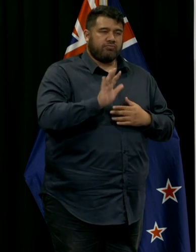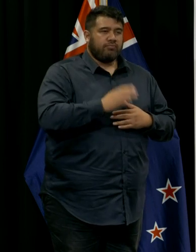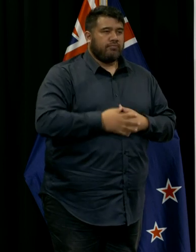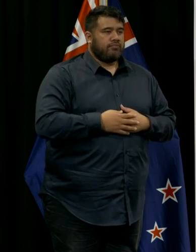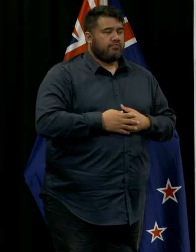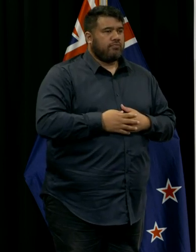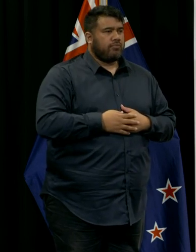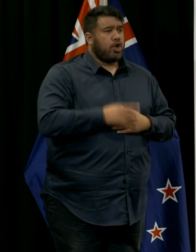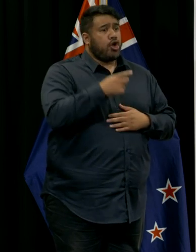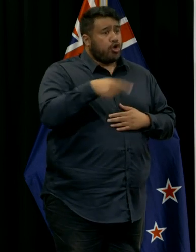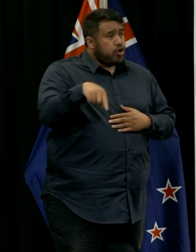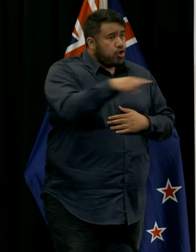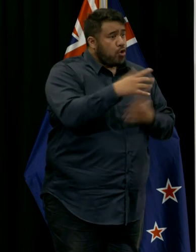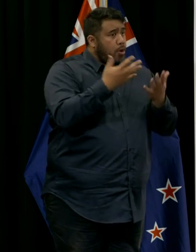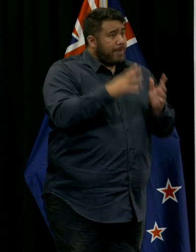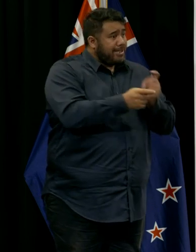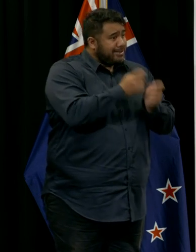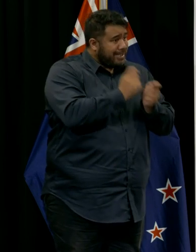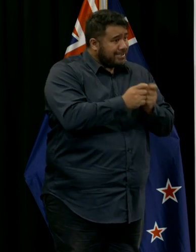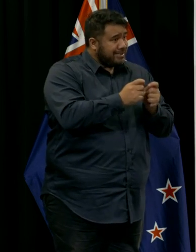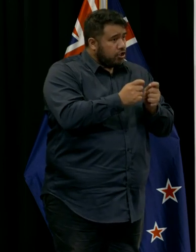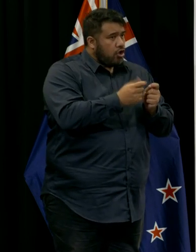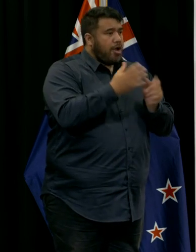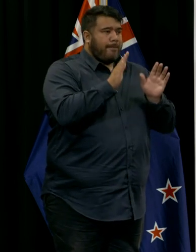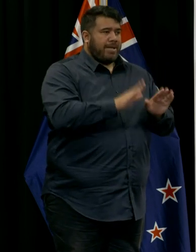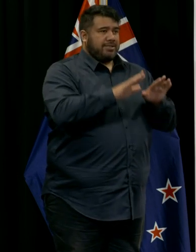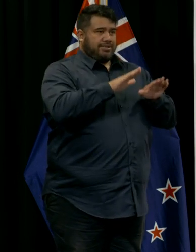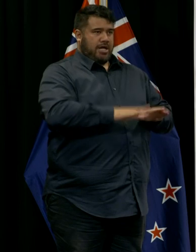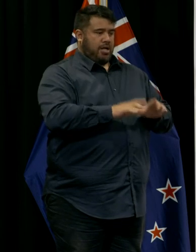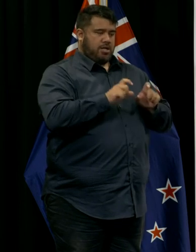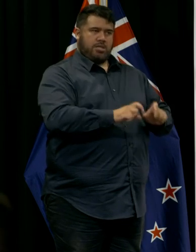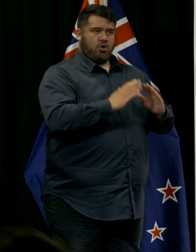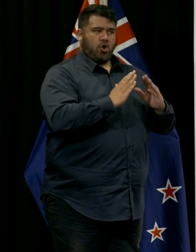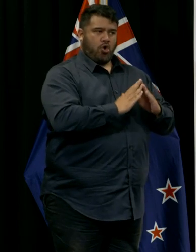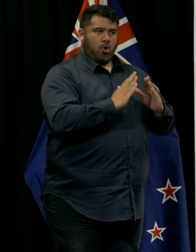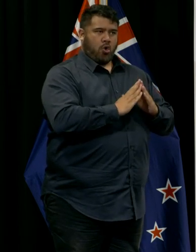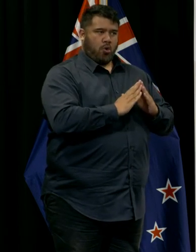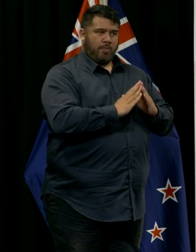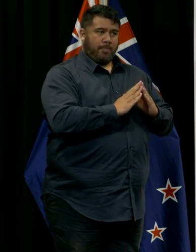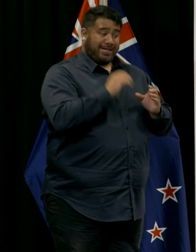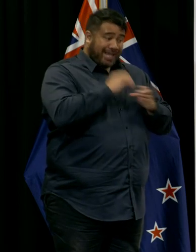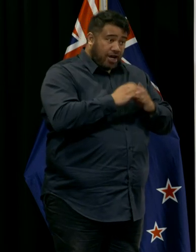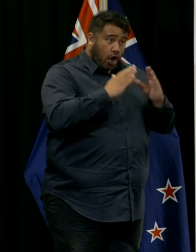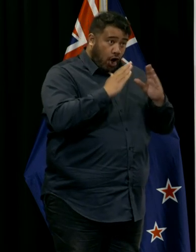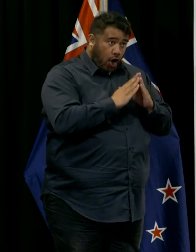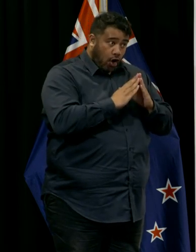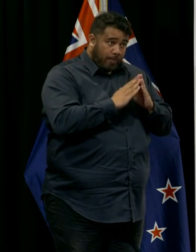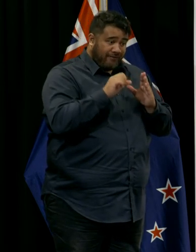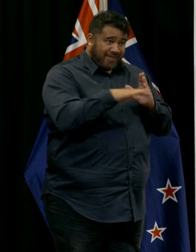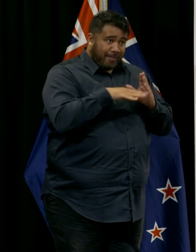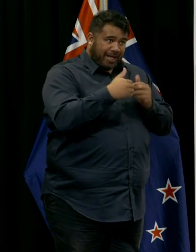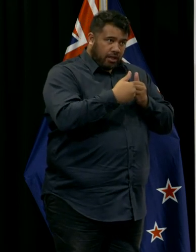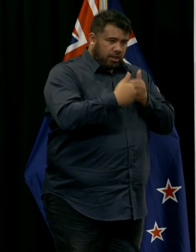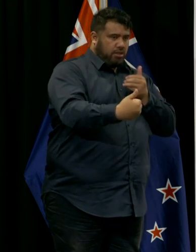been tested is expected to remain in strict self-isolation, that is, isolating themselves even from those people in their